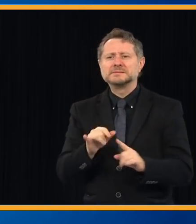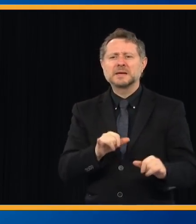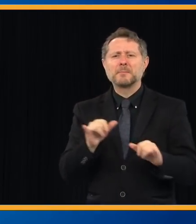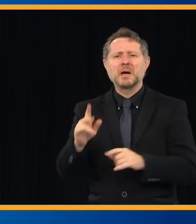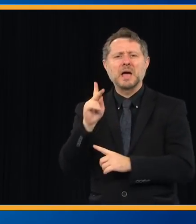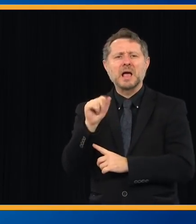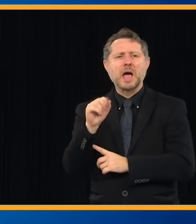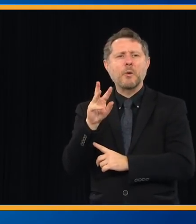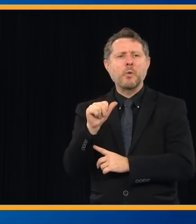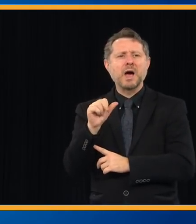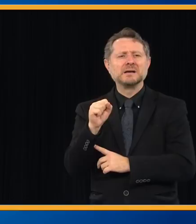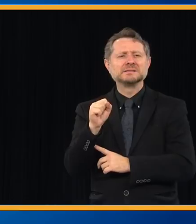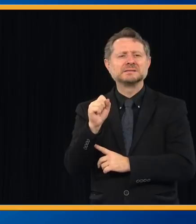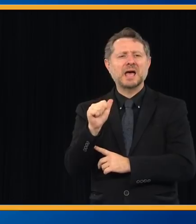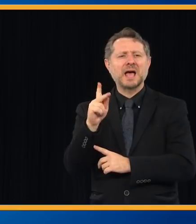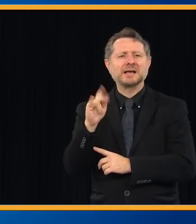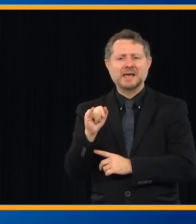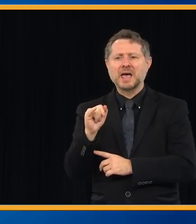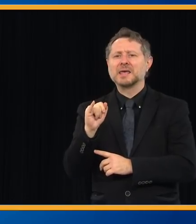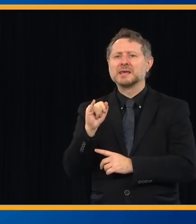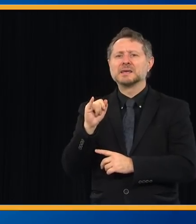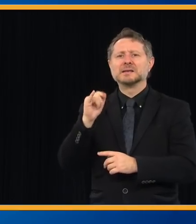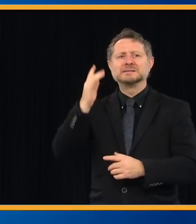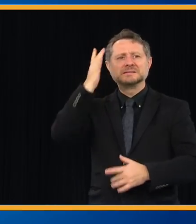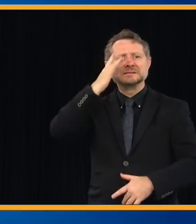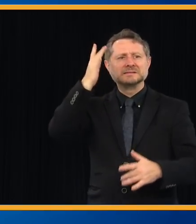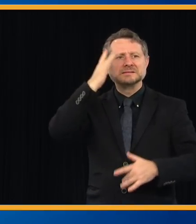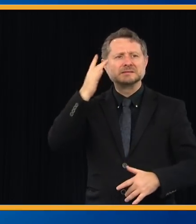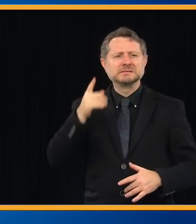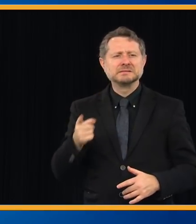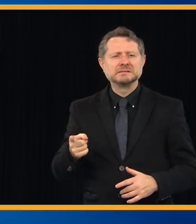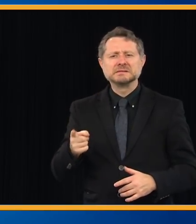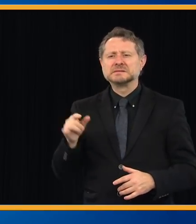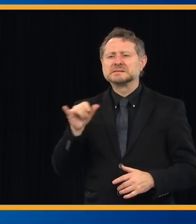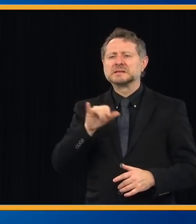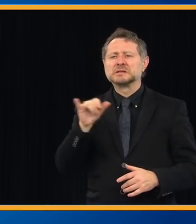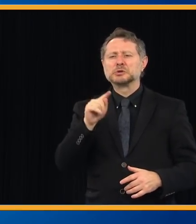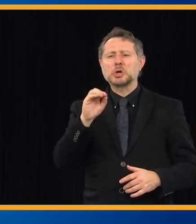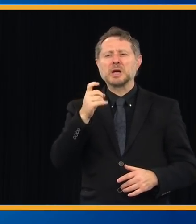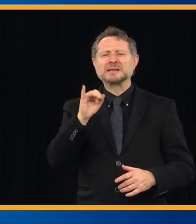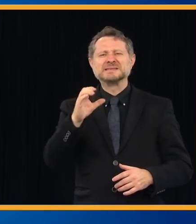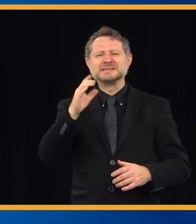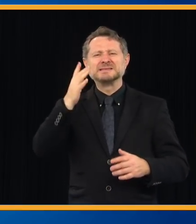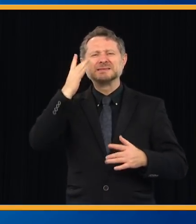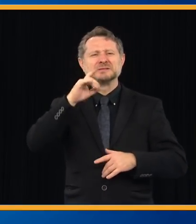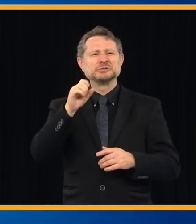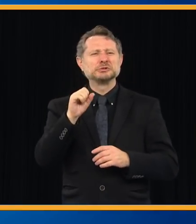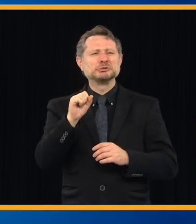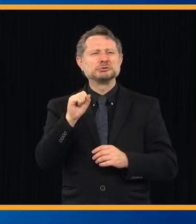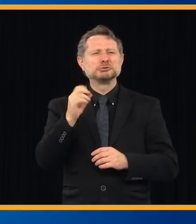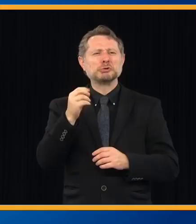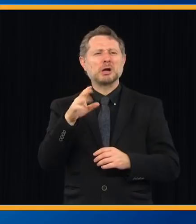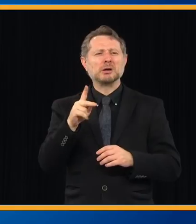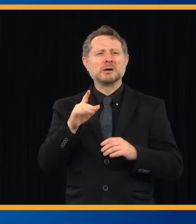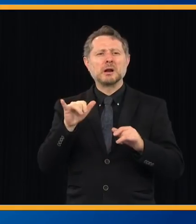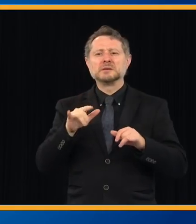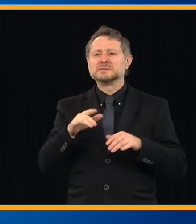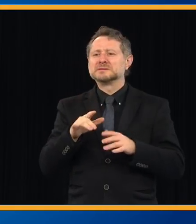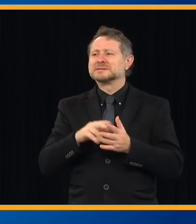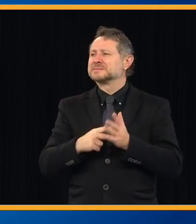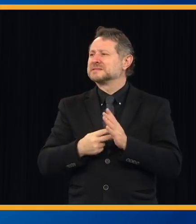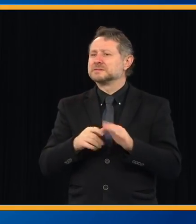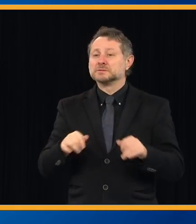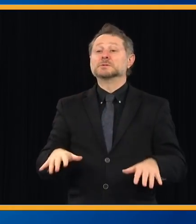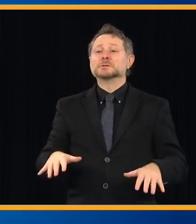Kawasaki disease or toxic shock-like syndrome that literally causes inflammation